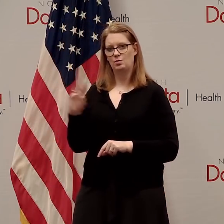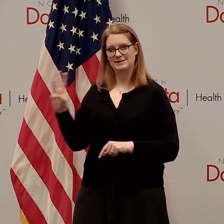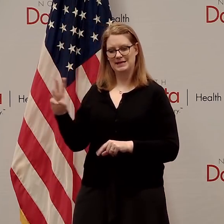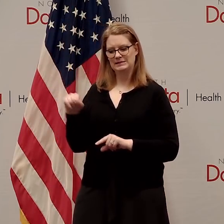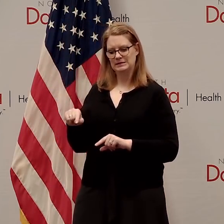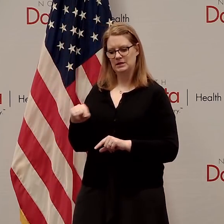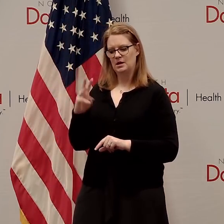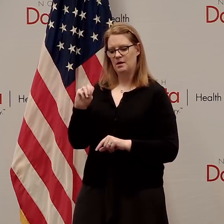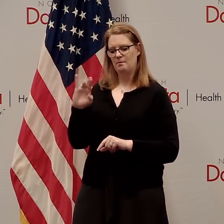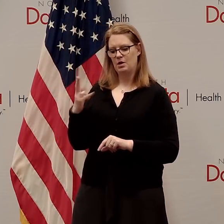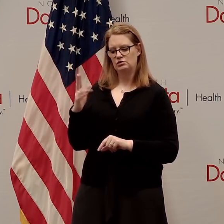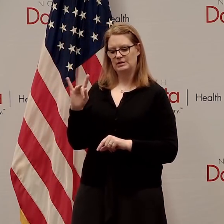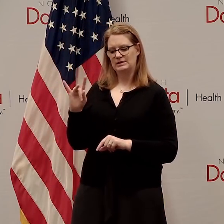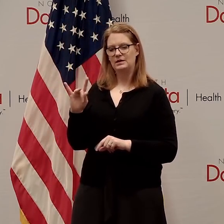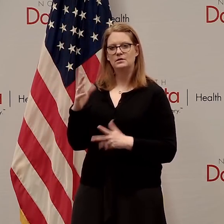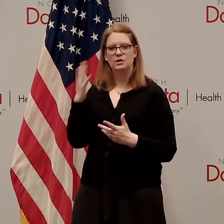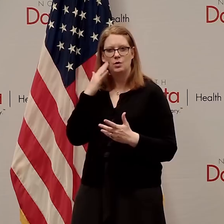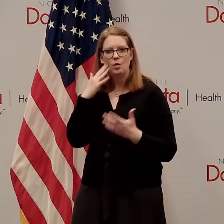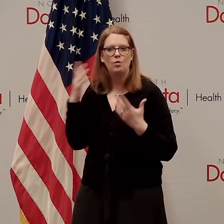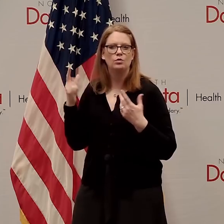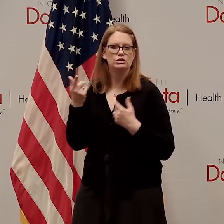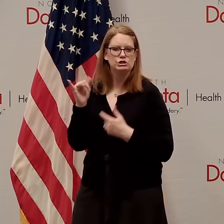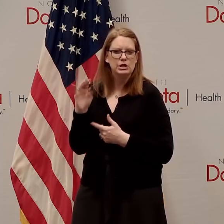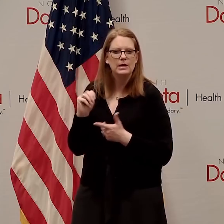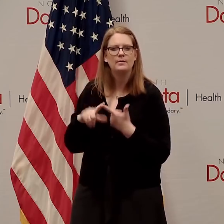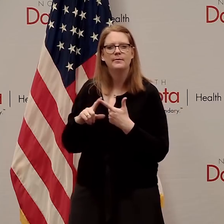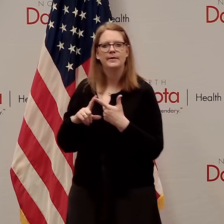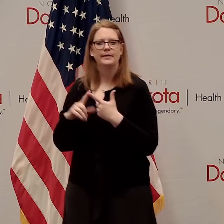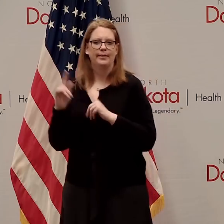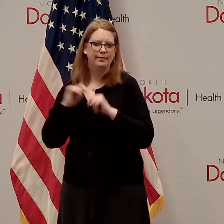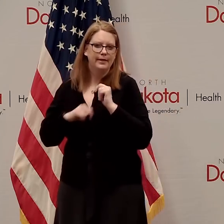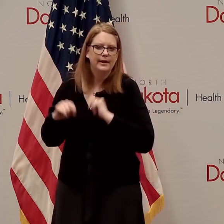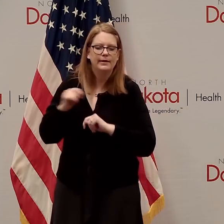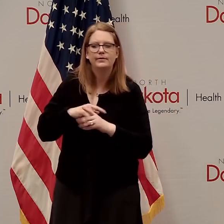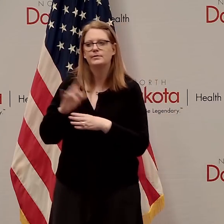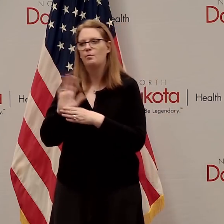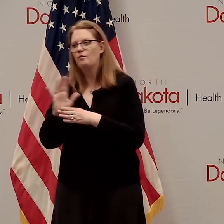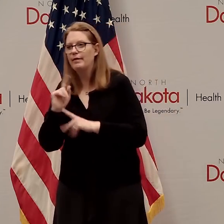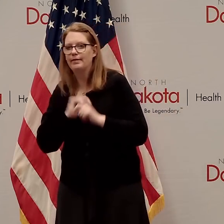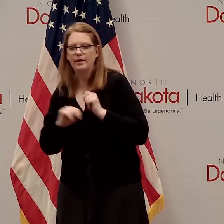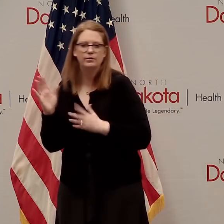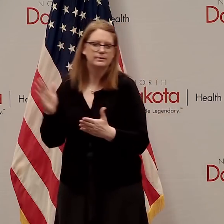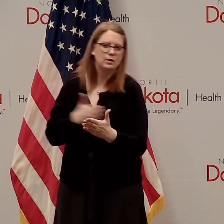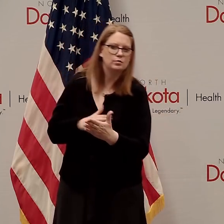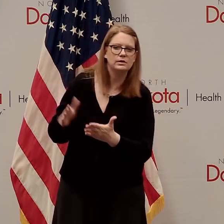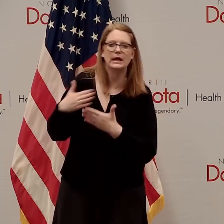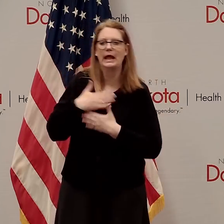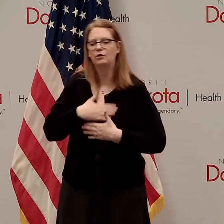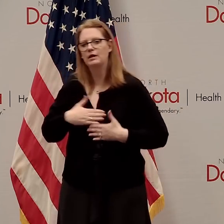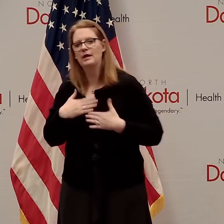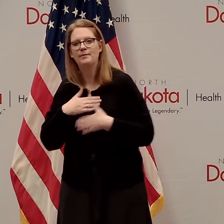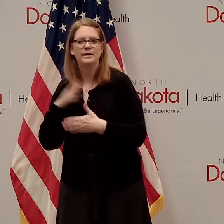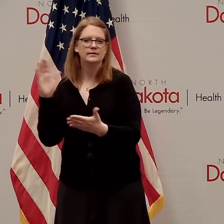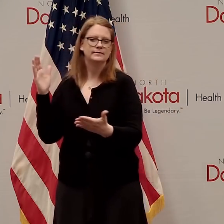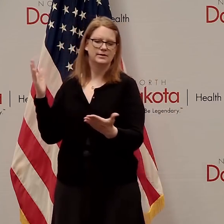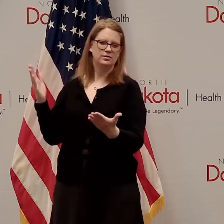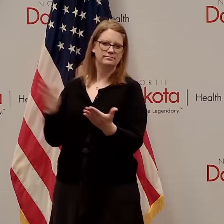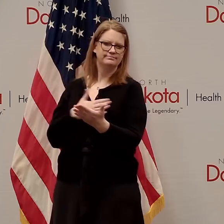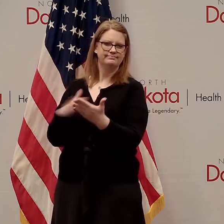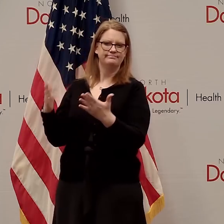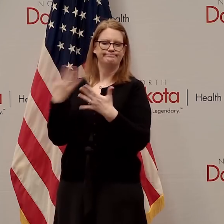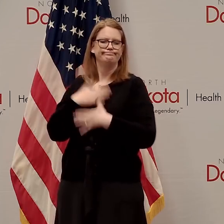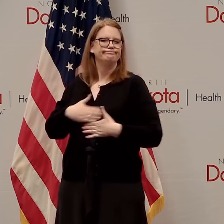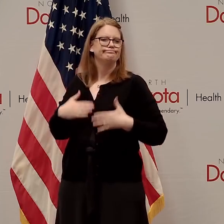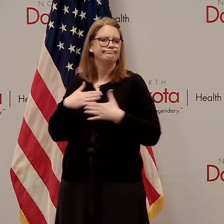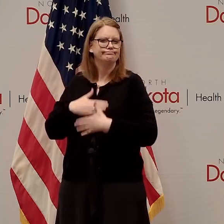that health clubs and athletic facilities and theaters, including movie theaters, music, entertainment venues, concerts, and